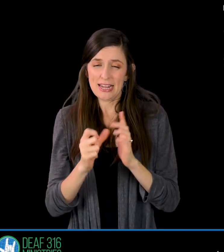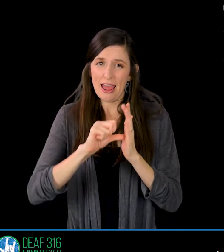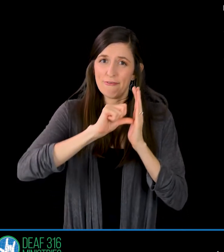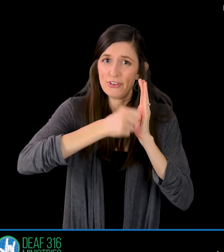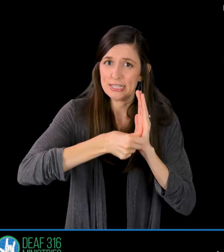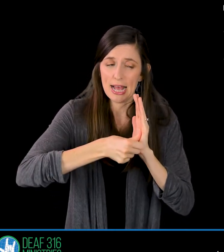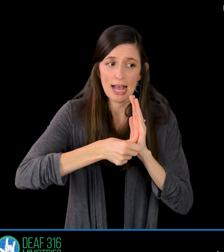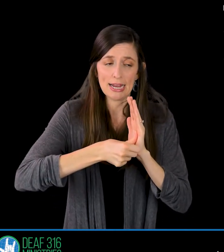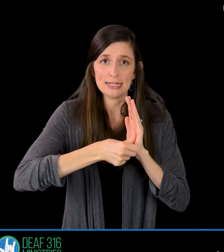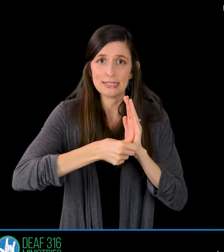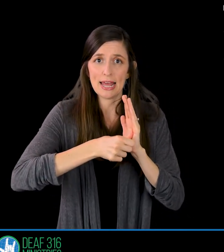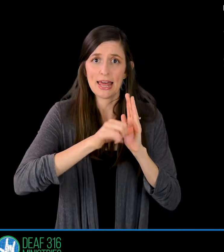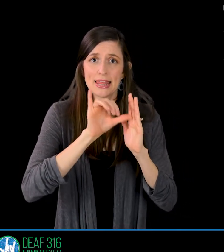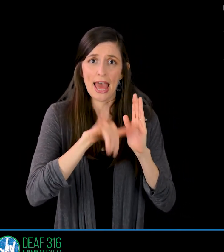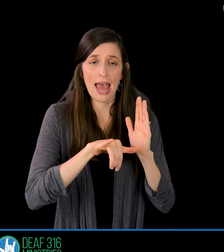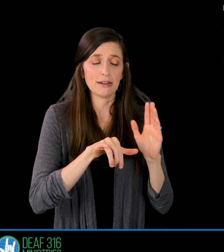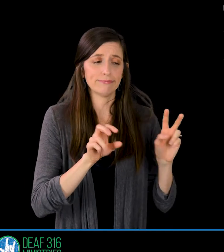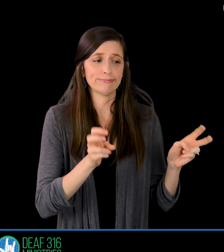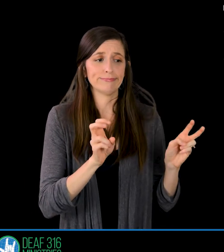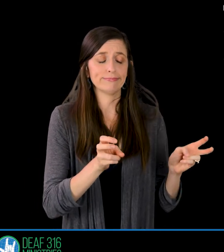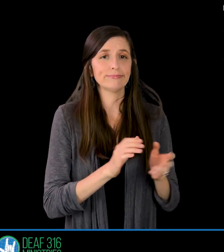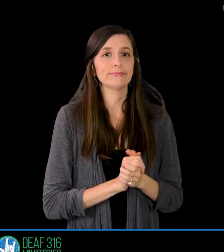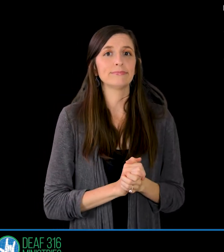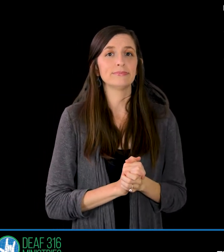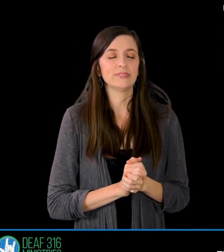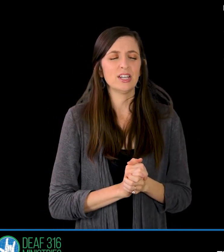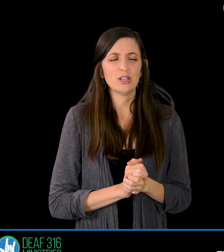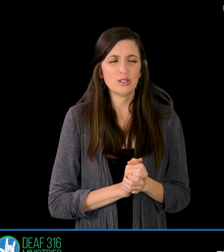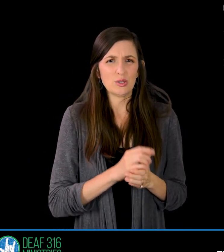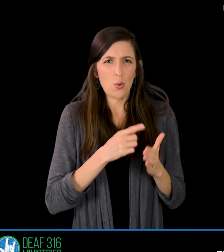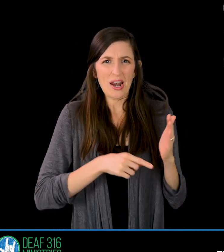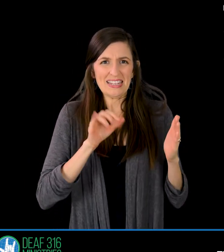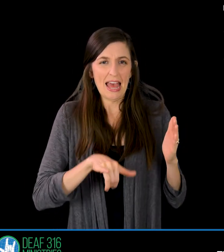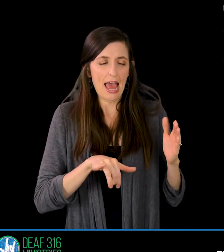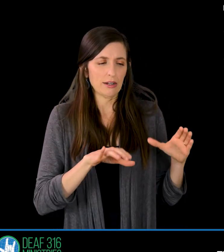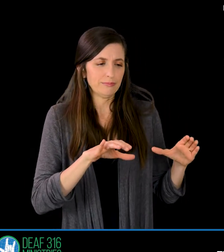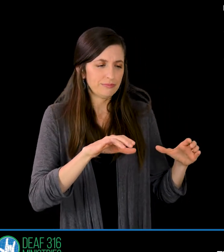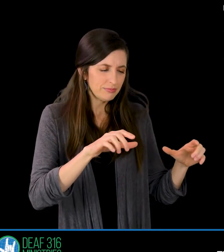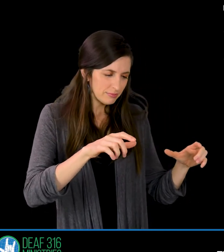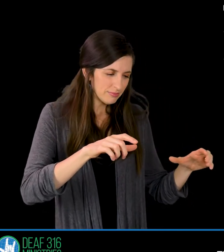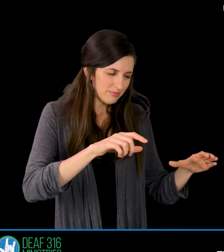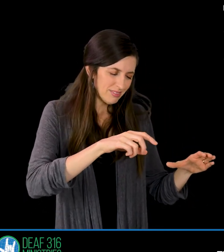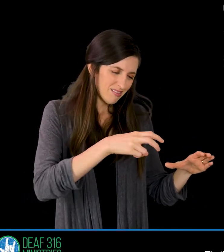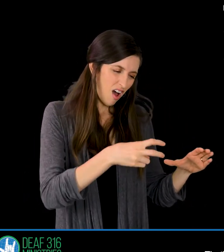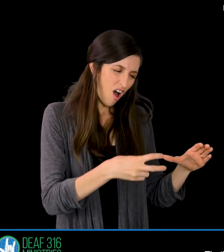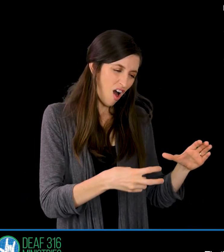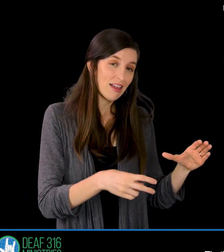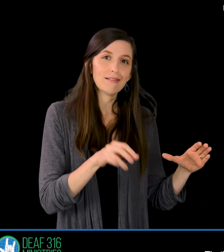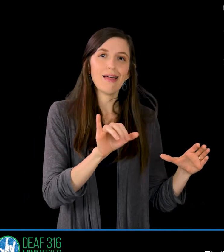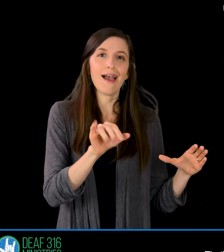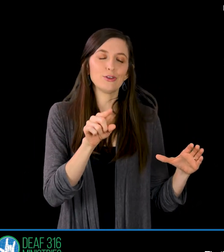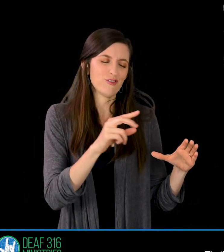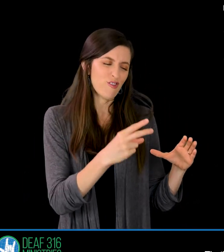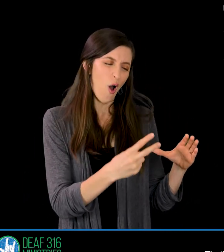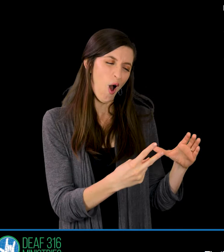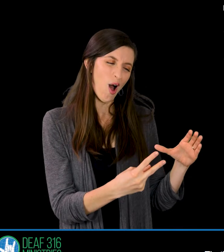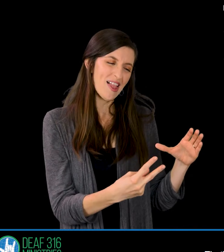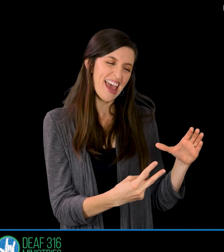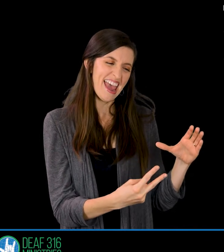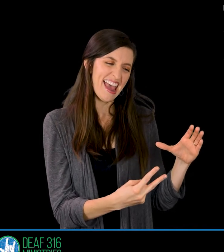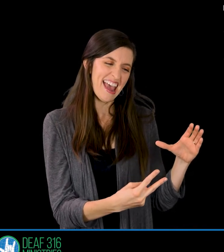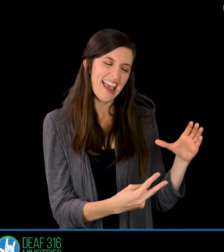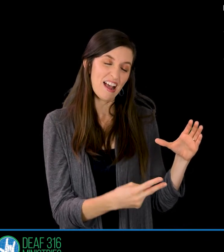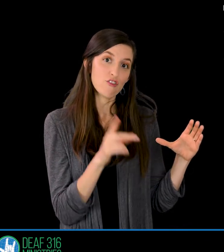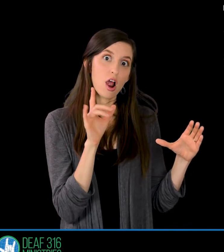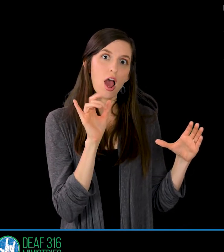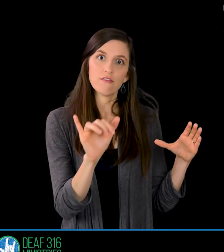you do the same thing in English now what is that the bottomless pit destruction that's one picture of a